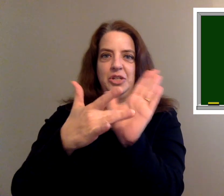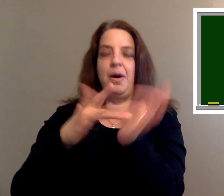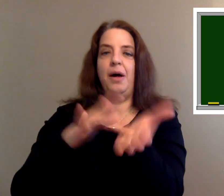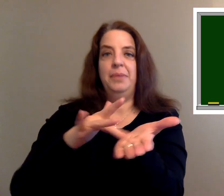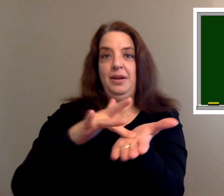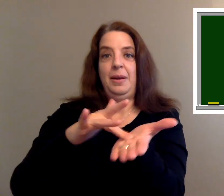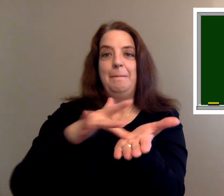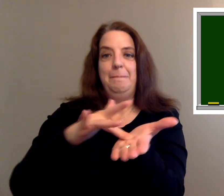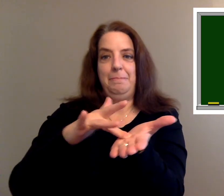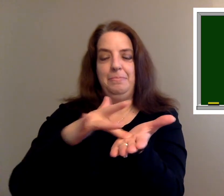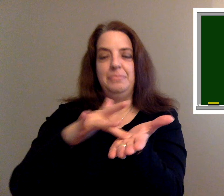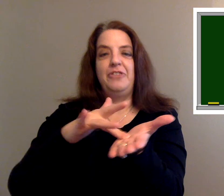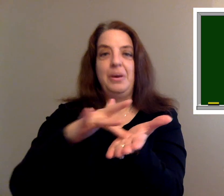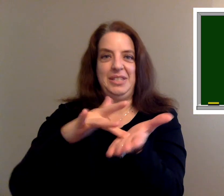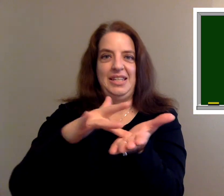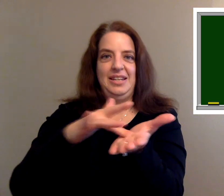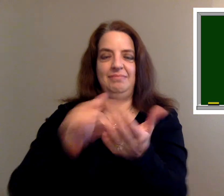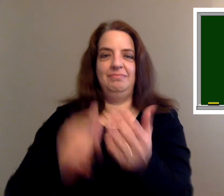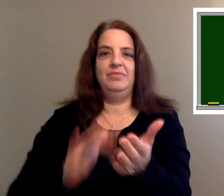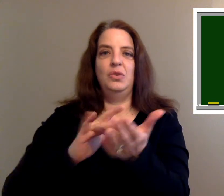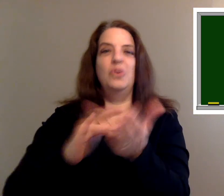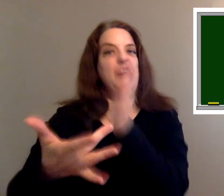palm. Pharmacy or